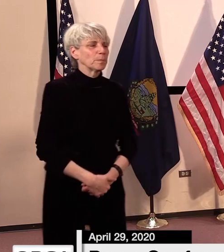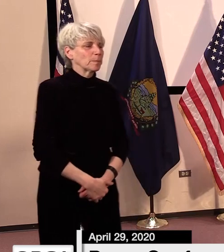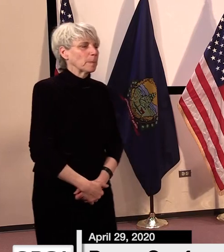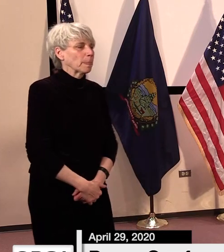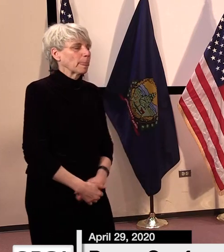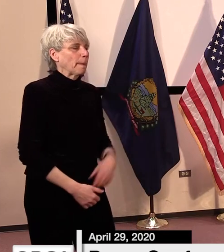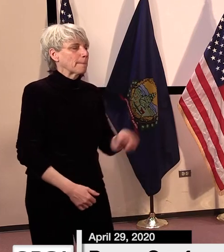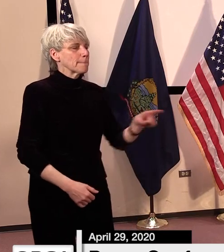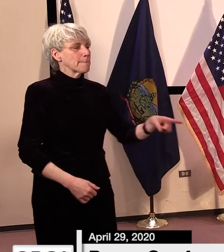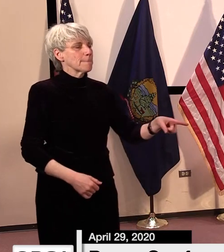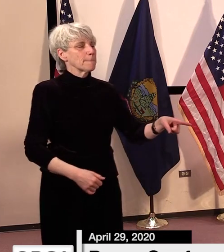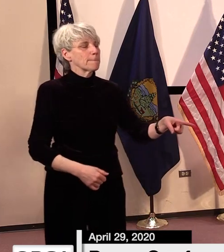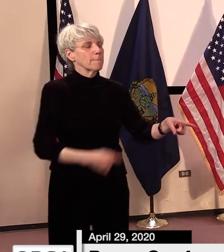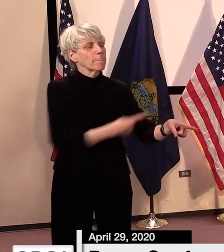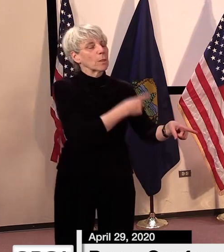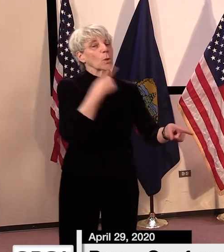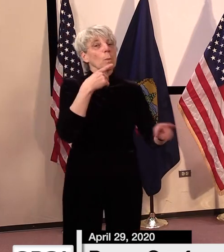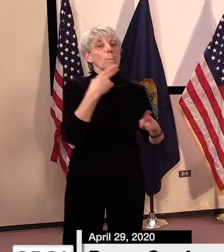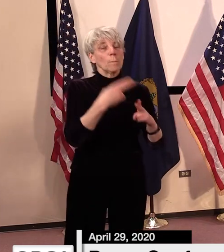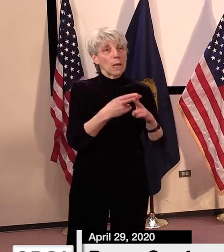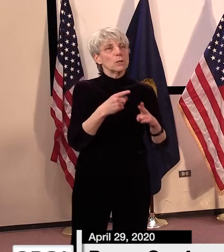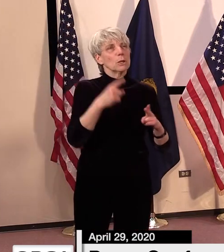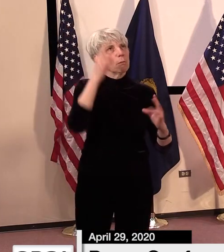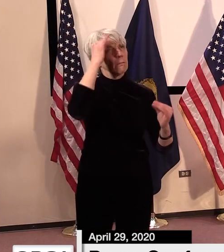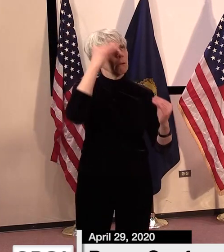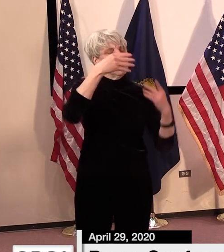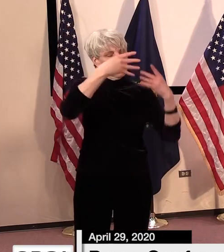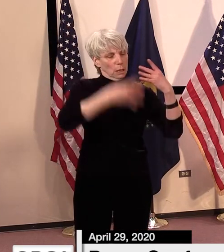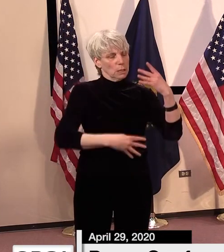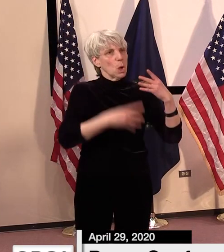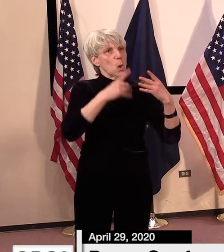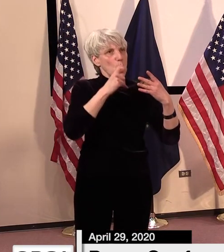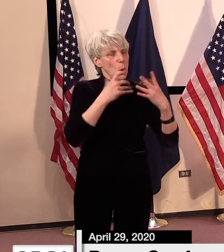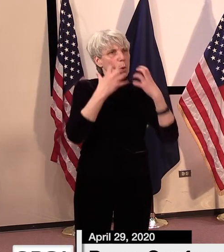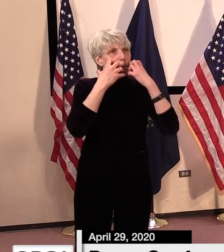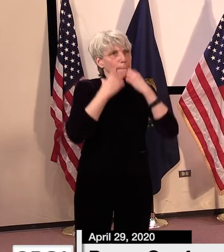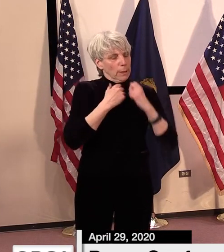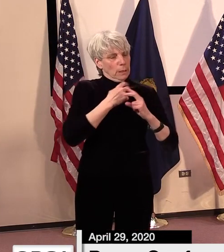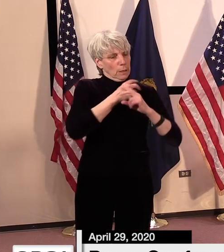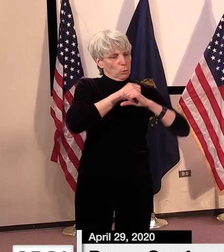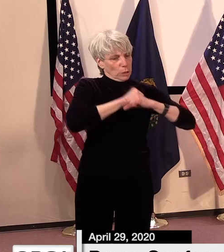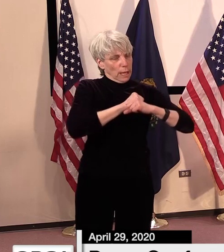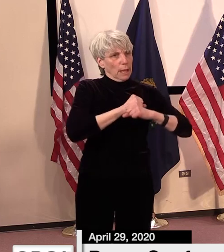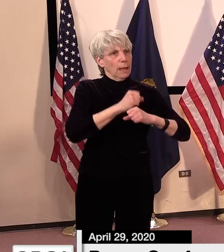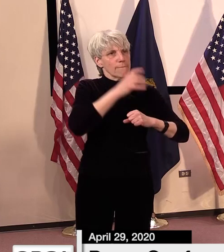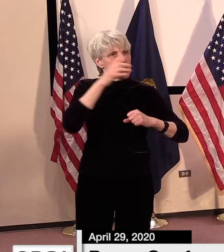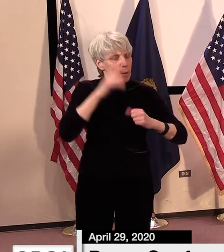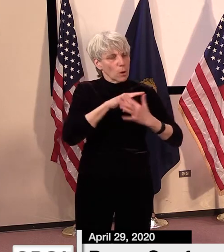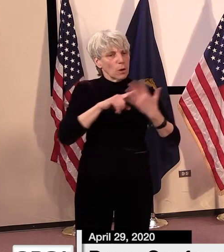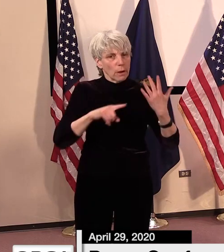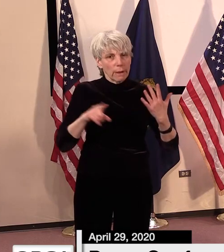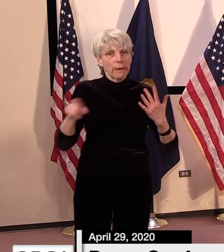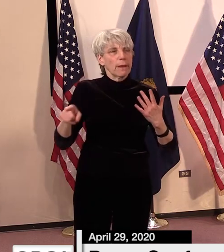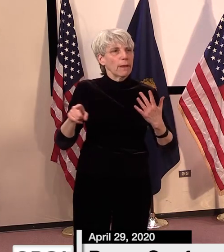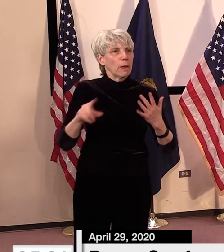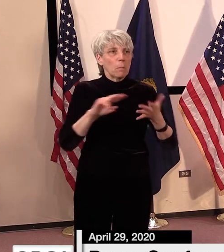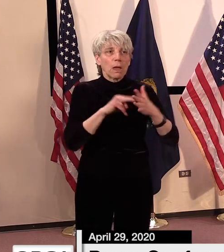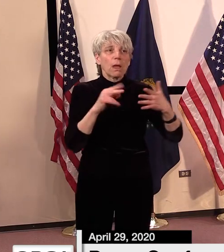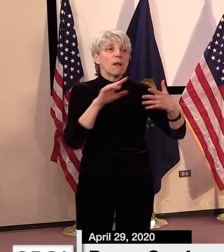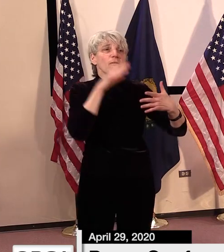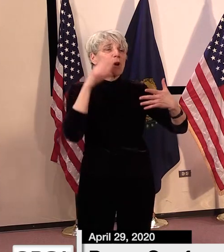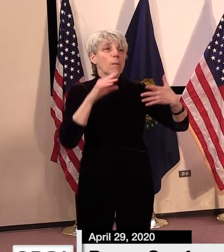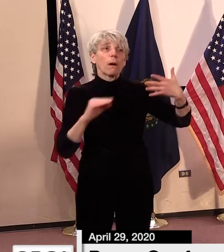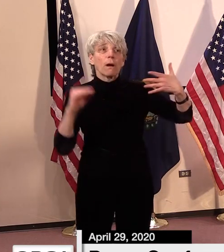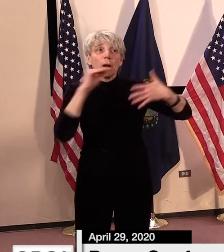You say they're on the list. Are they high on the list? What comes before them on the list? Yeah, everything is on the list. I don't think